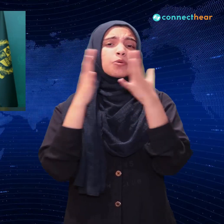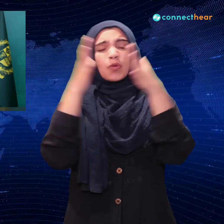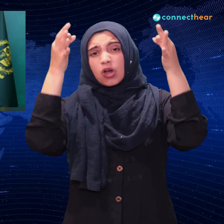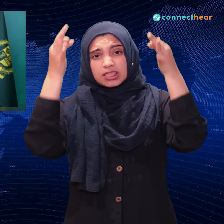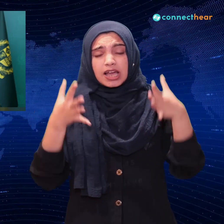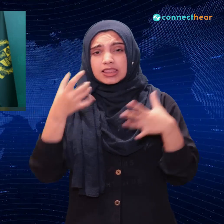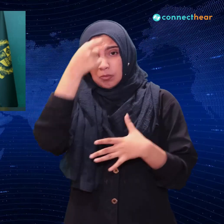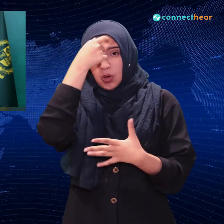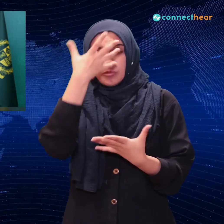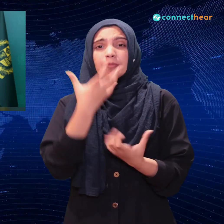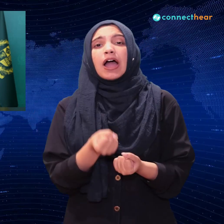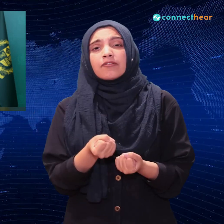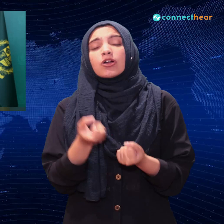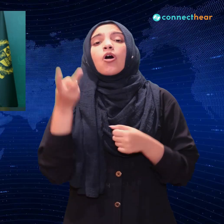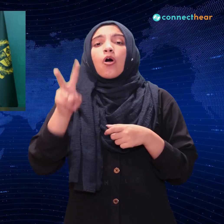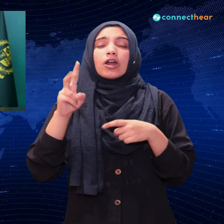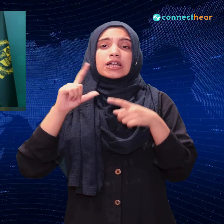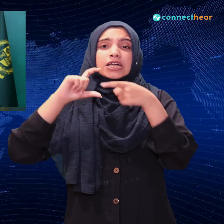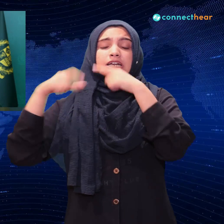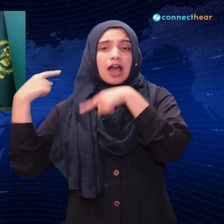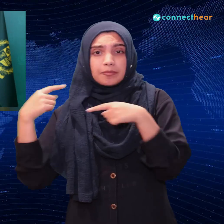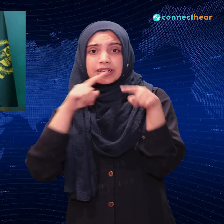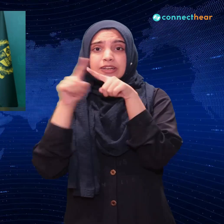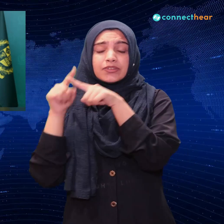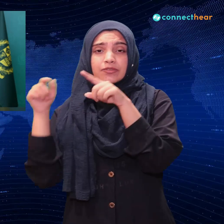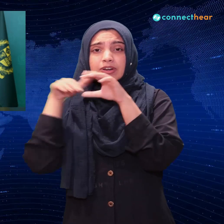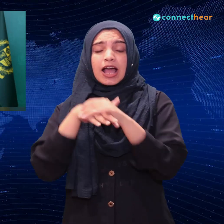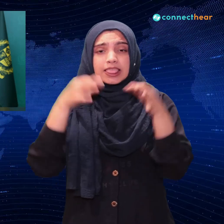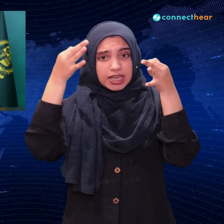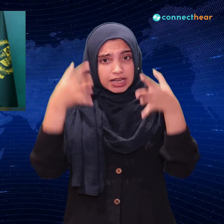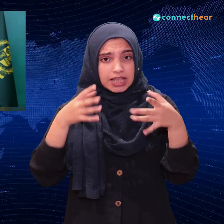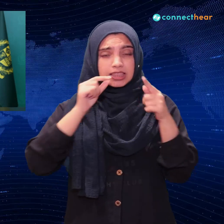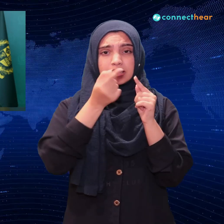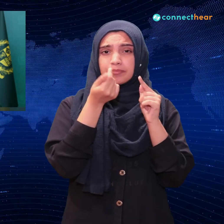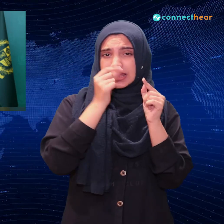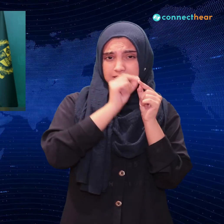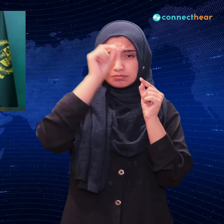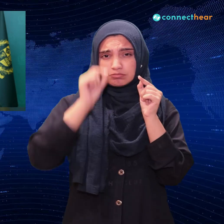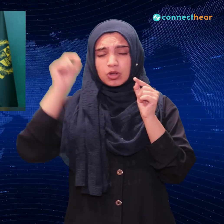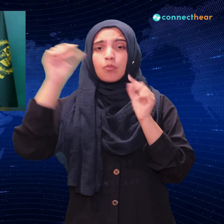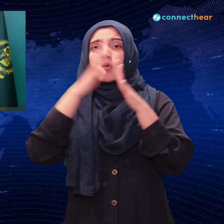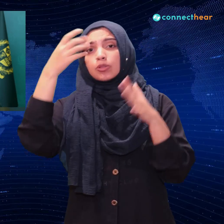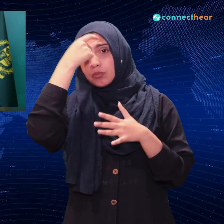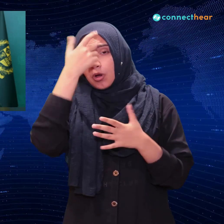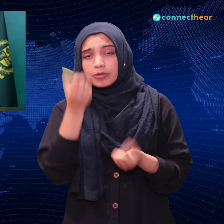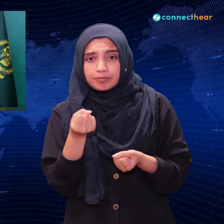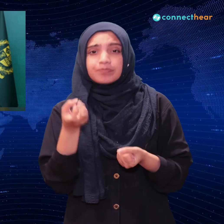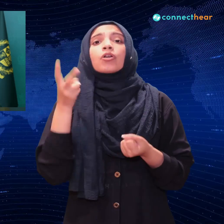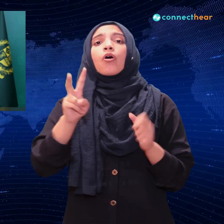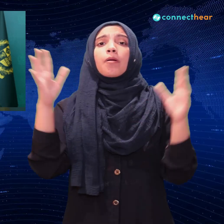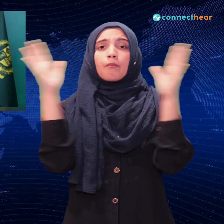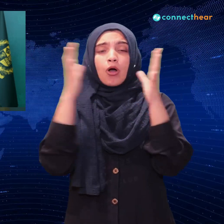the accompanying economic crisis, and the threats posed by climate change. The